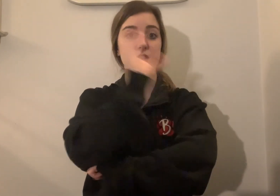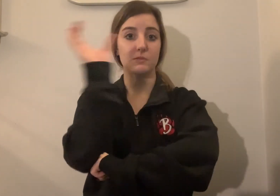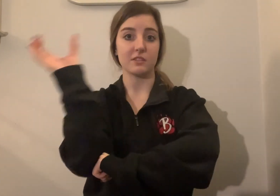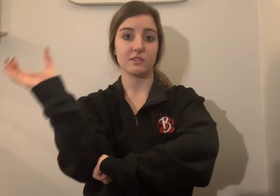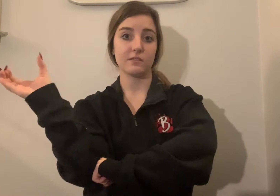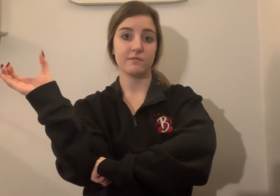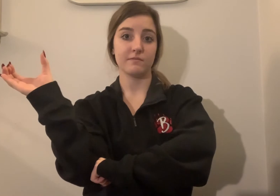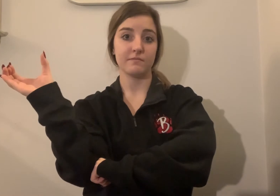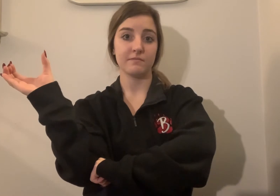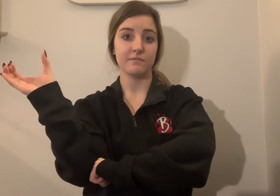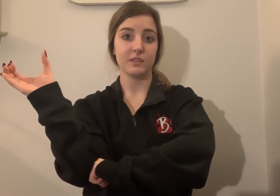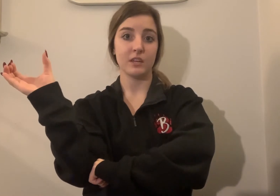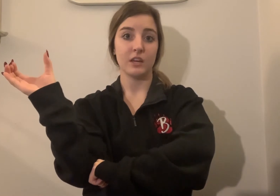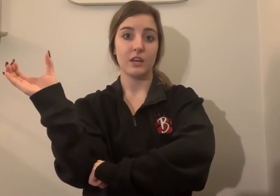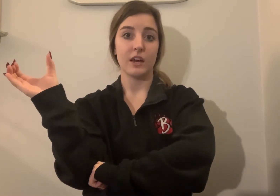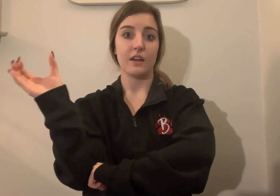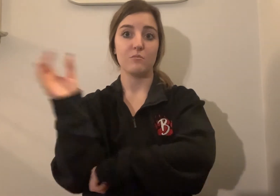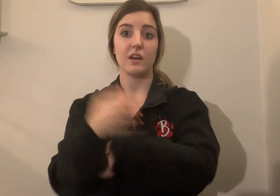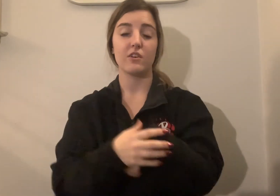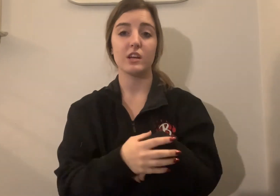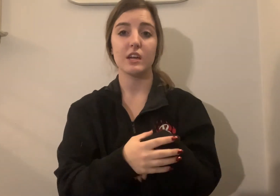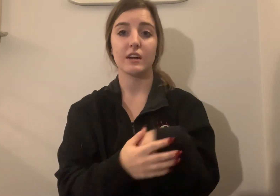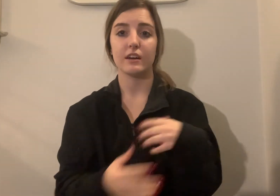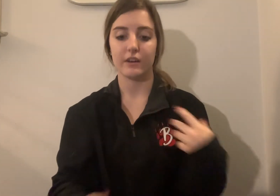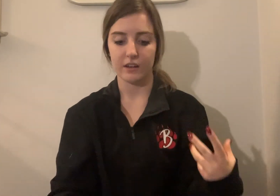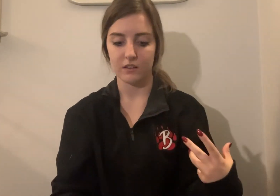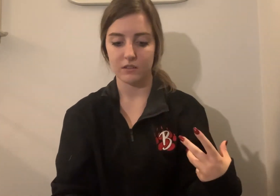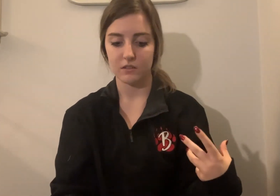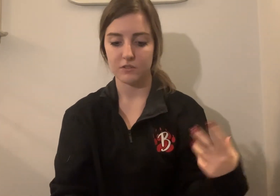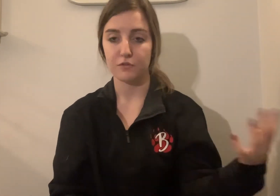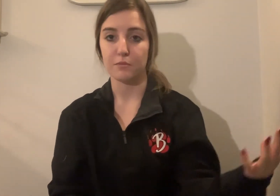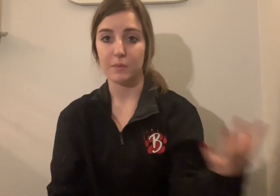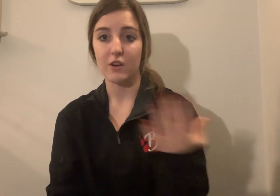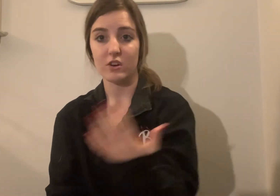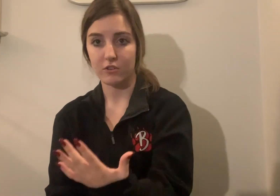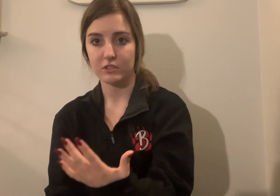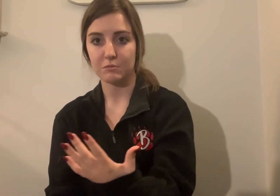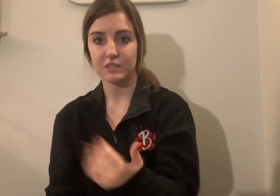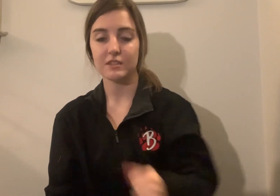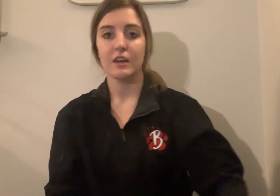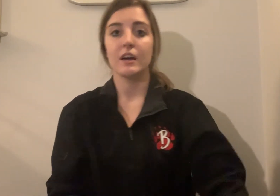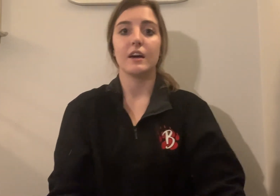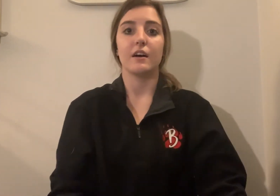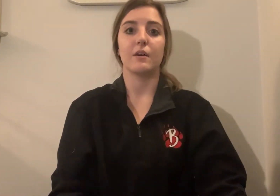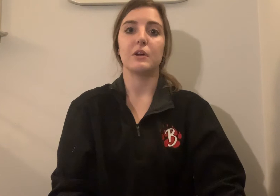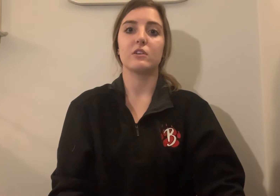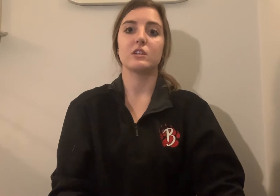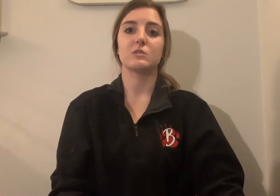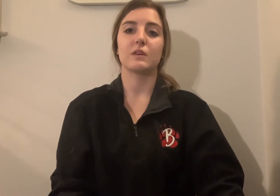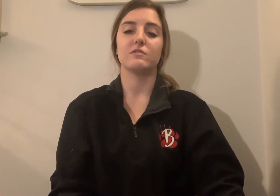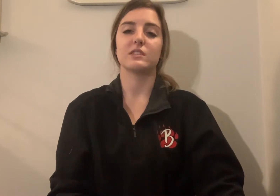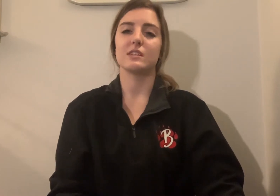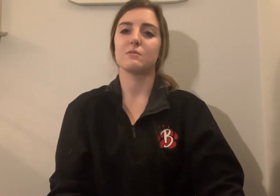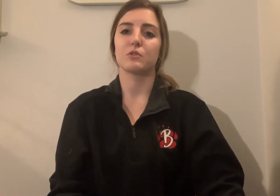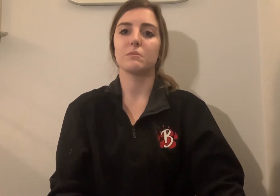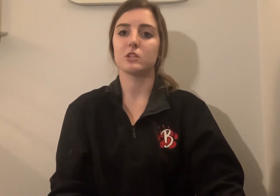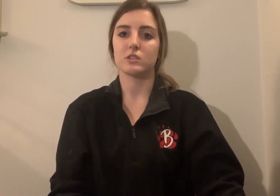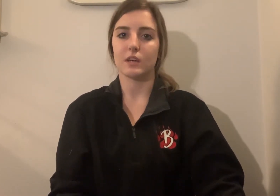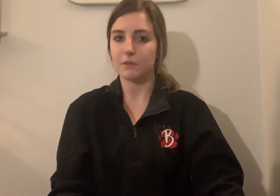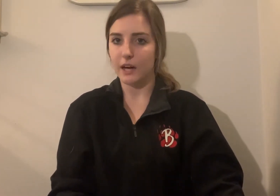Christmas. And Merry, so for Merry Christmas, Merry is, I've seen pretty much the same as happy,